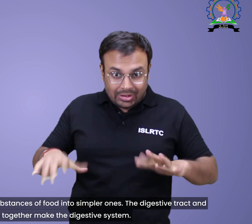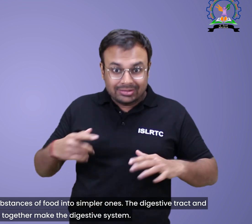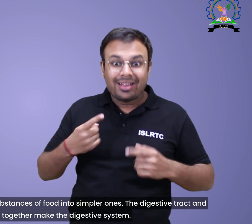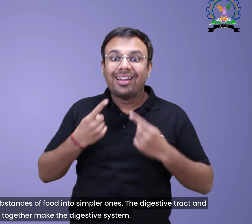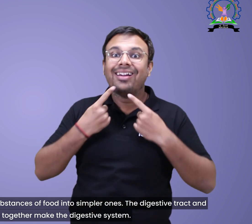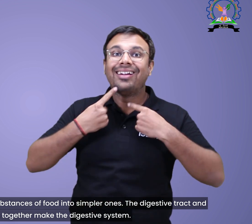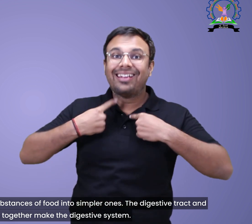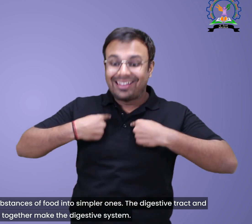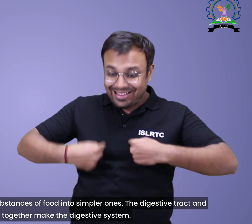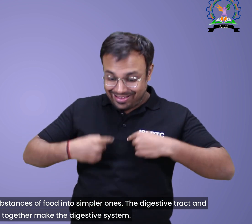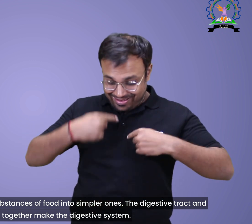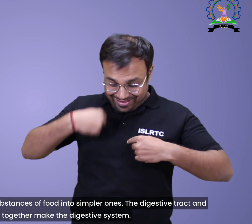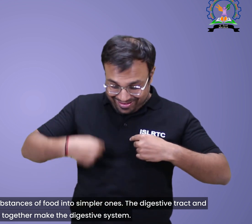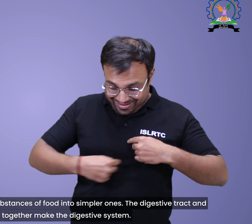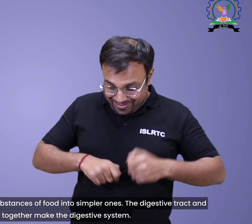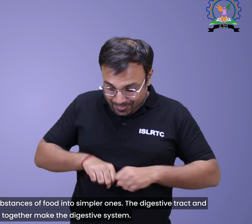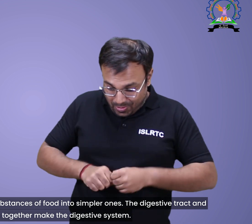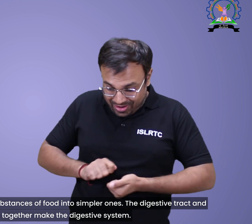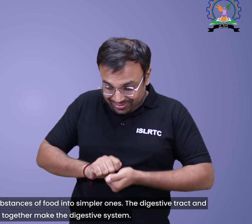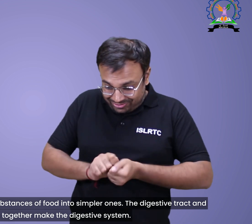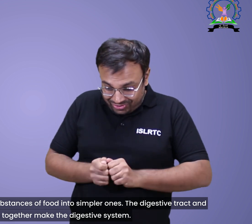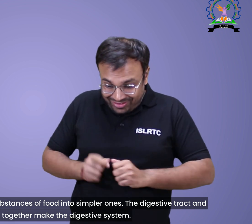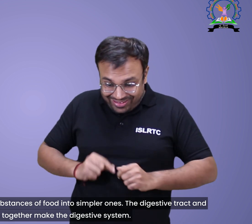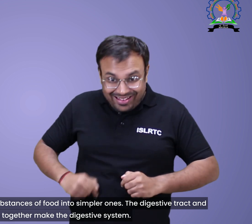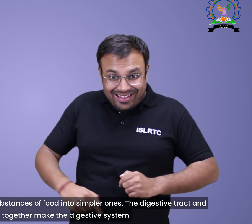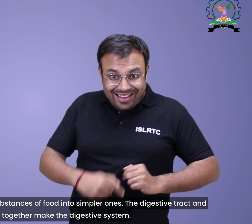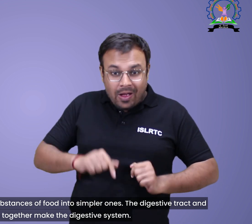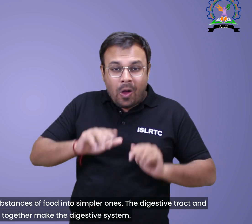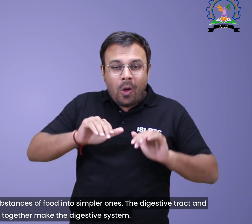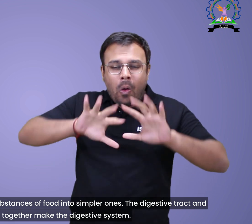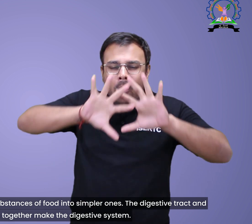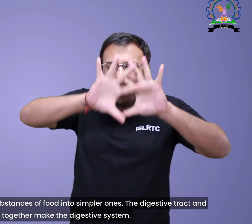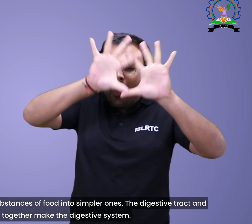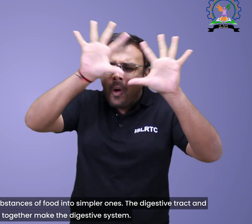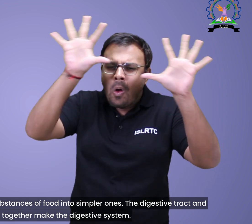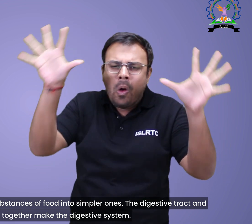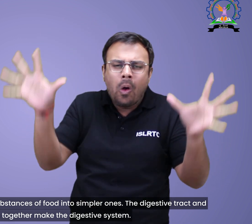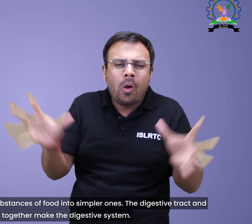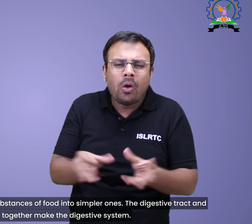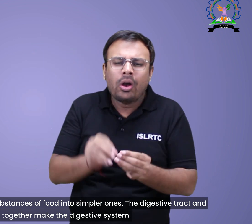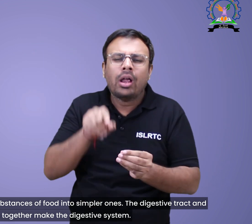The digestive tract and the related glands together make the digestive system.